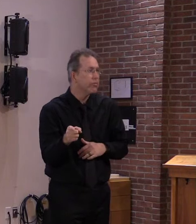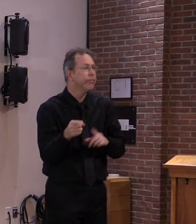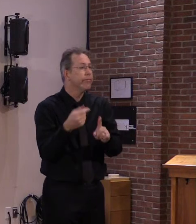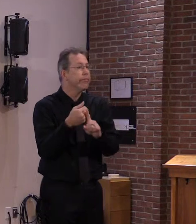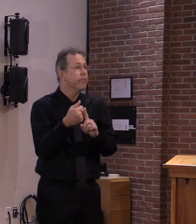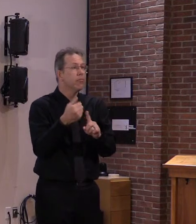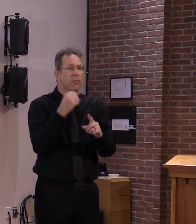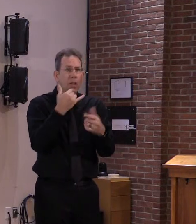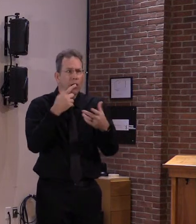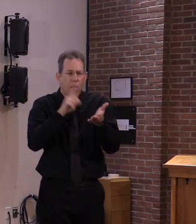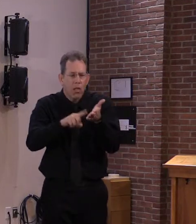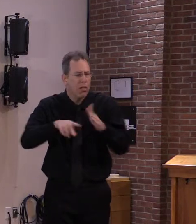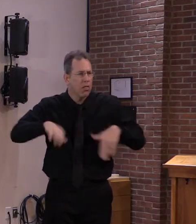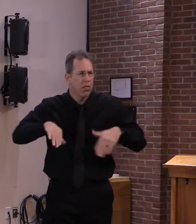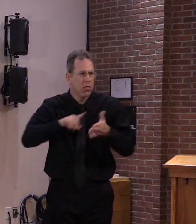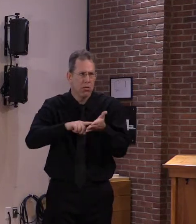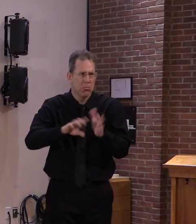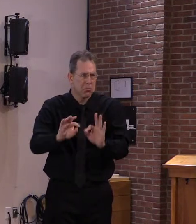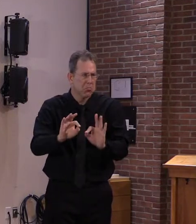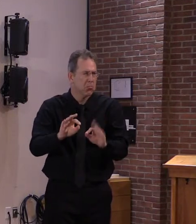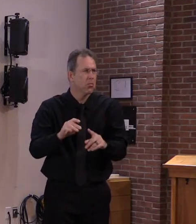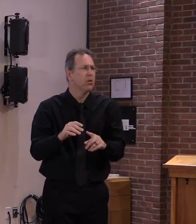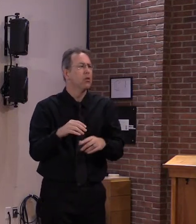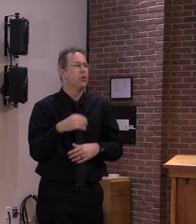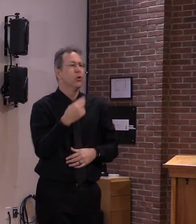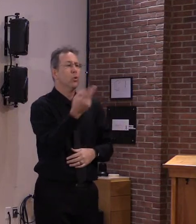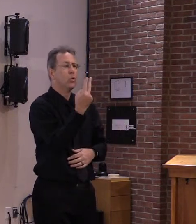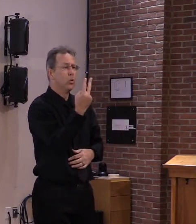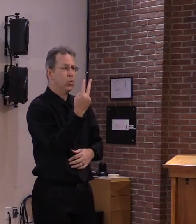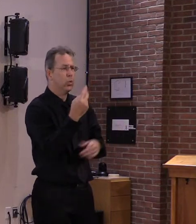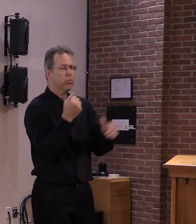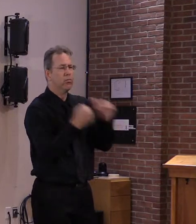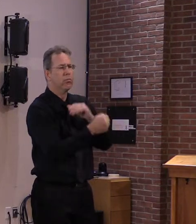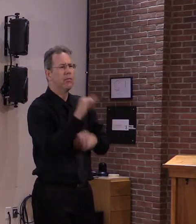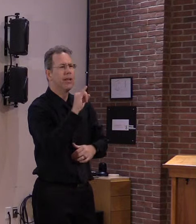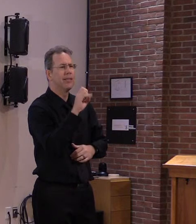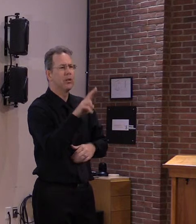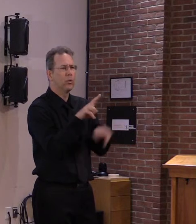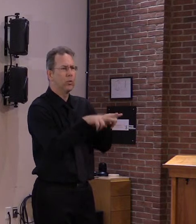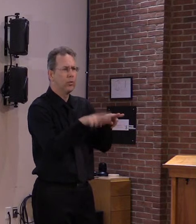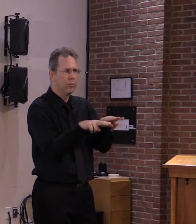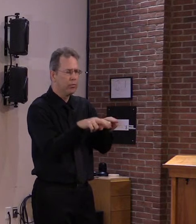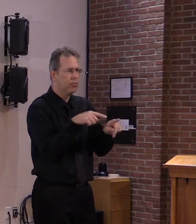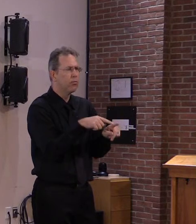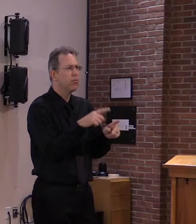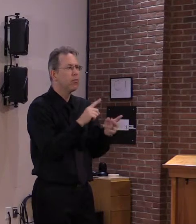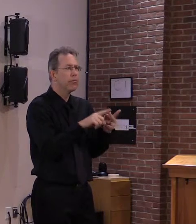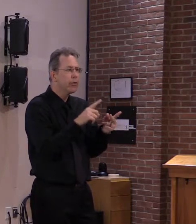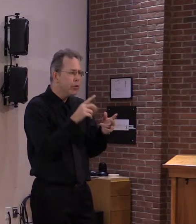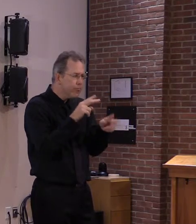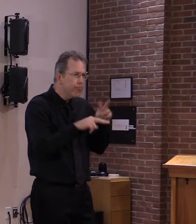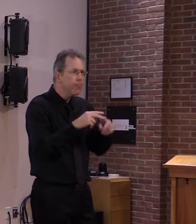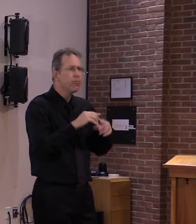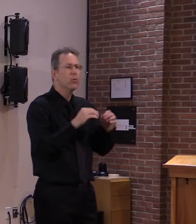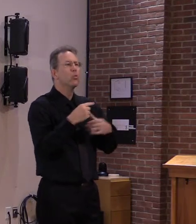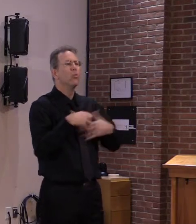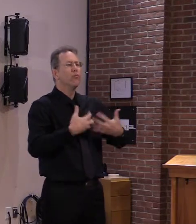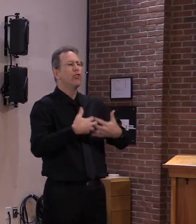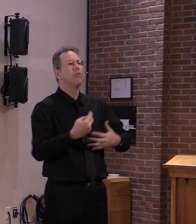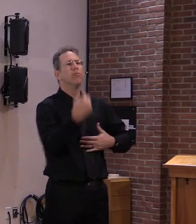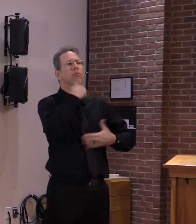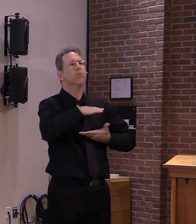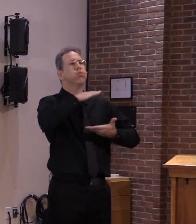That being said, it was reassuring to see in a recent New York Times article this week that about 80% of Vermonters plan to celebrate Thanksgiving with just the